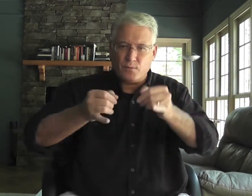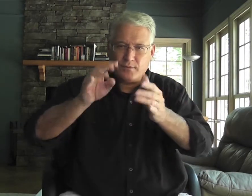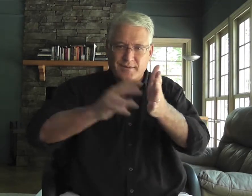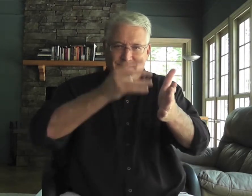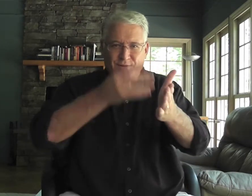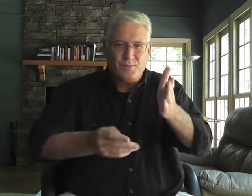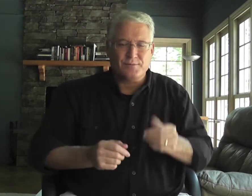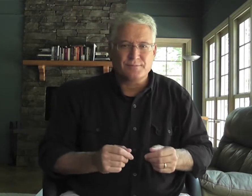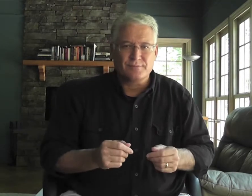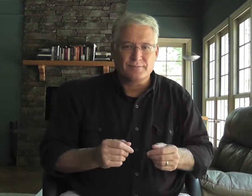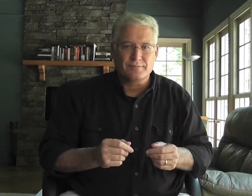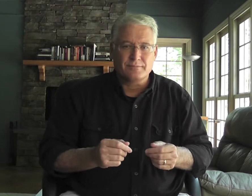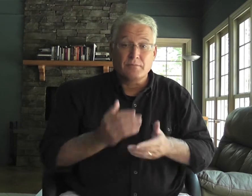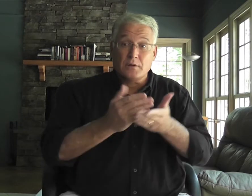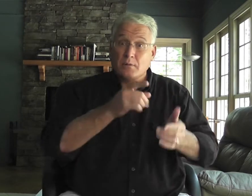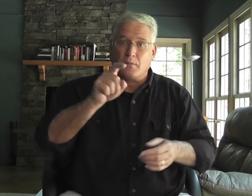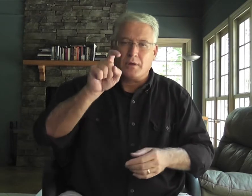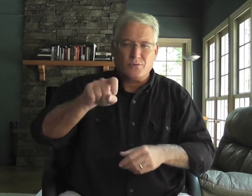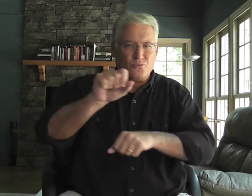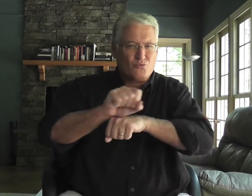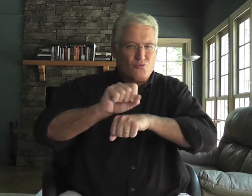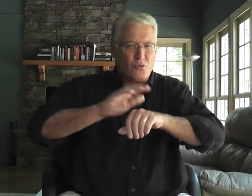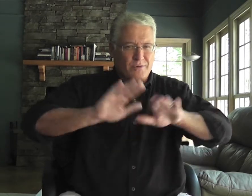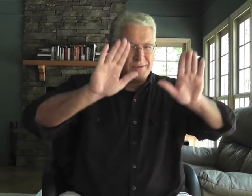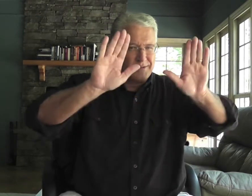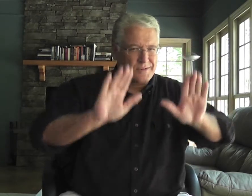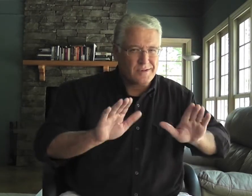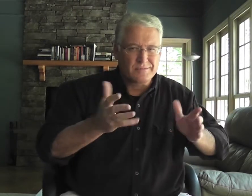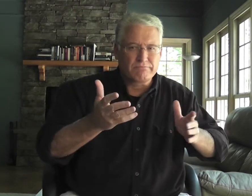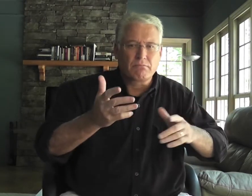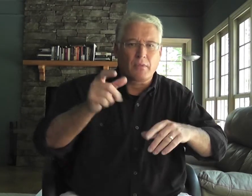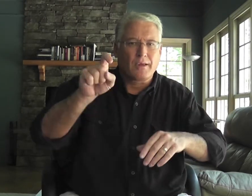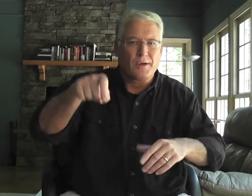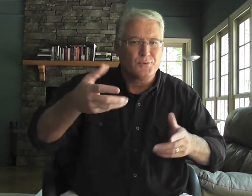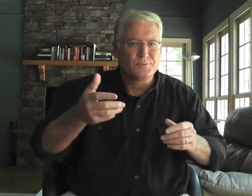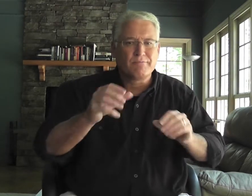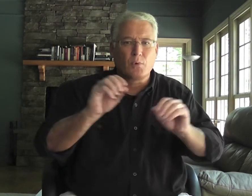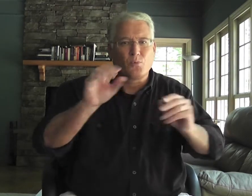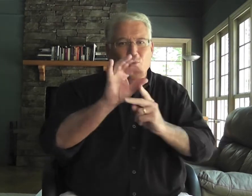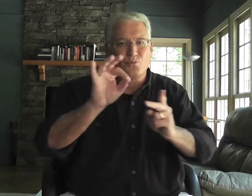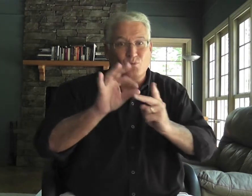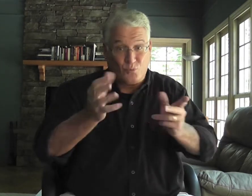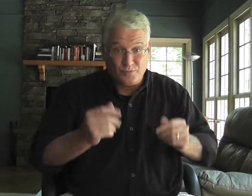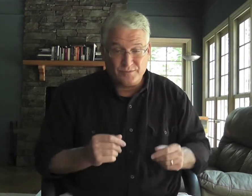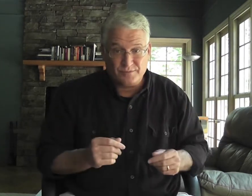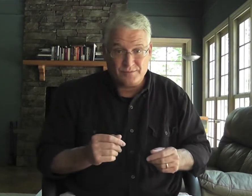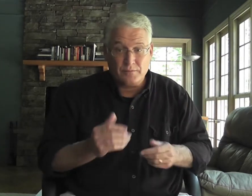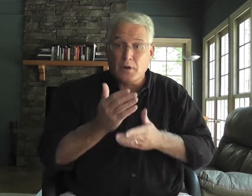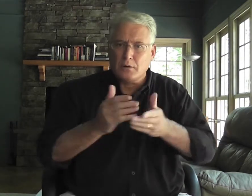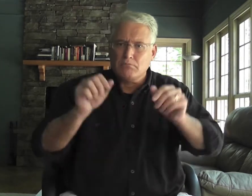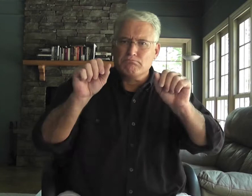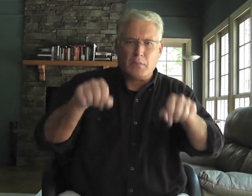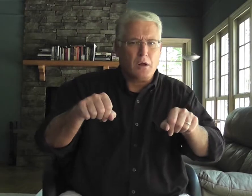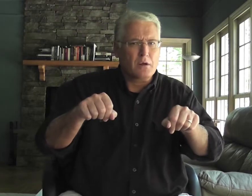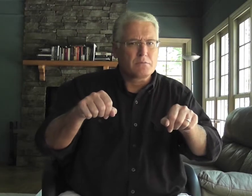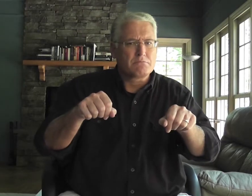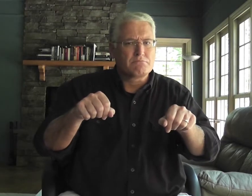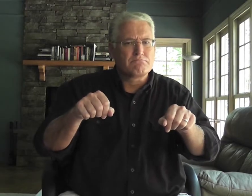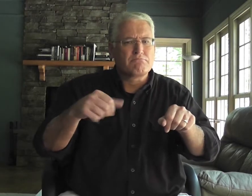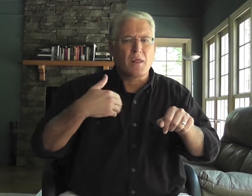the Lord's Day today, but people keep that day on different days. Sometimes it's on Sunday, sometimes it's on a Saturday, sometimes they have to work on